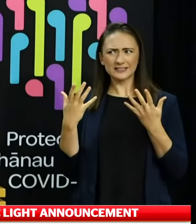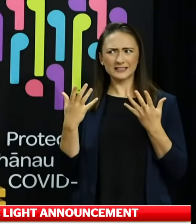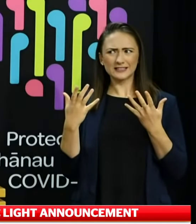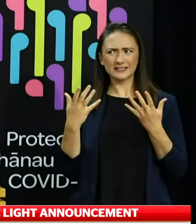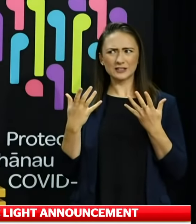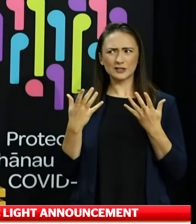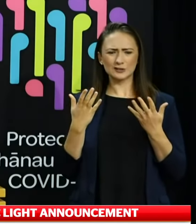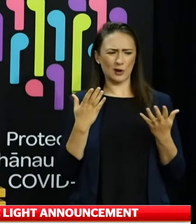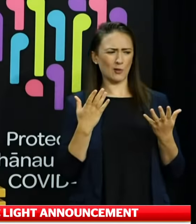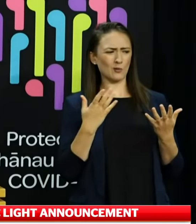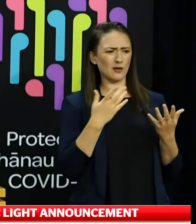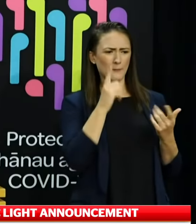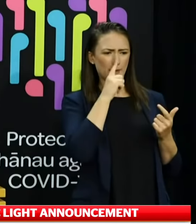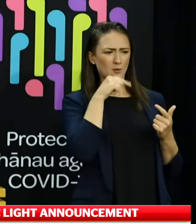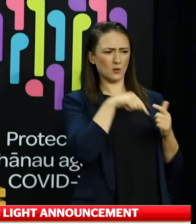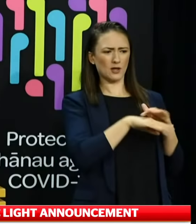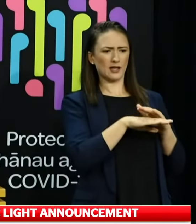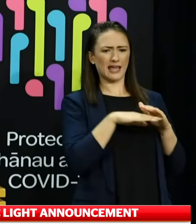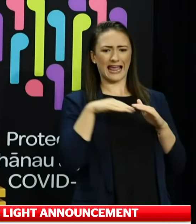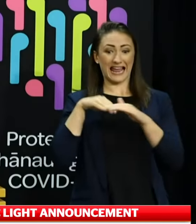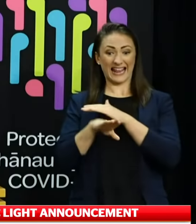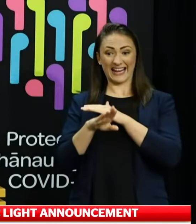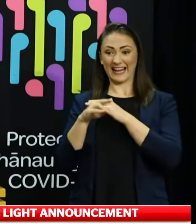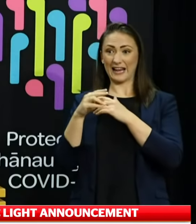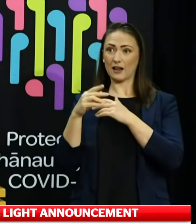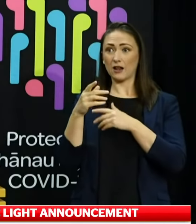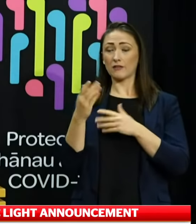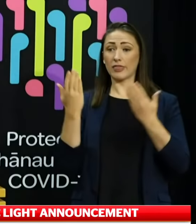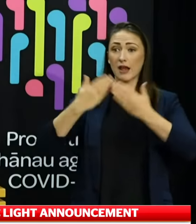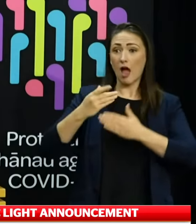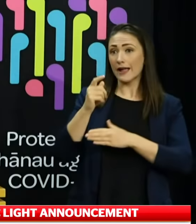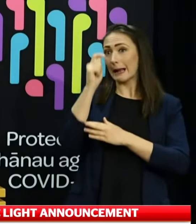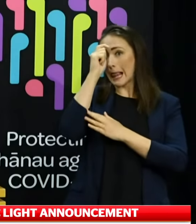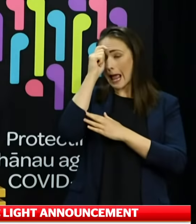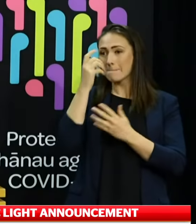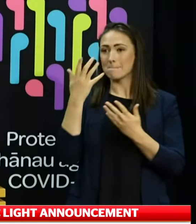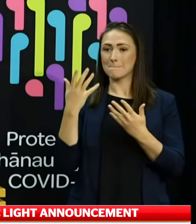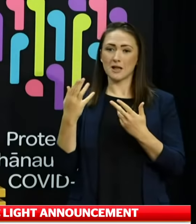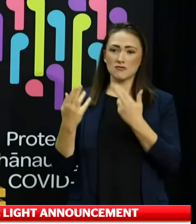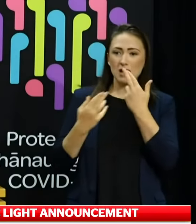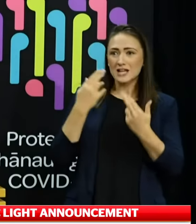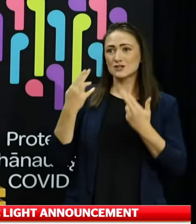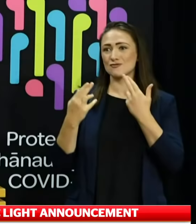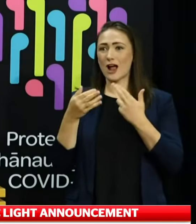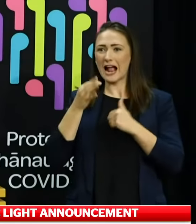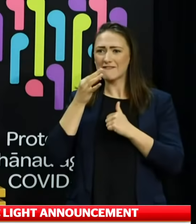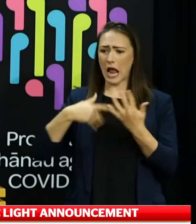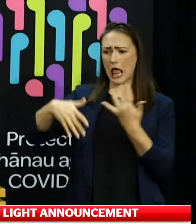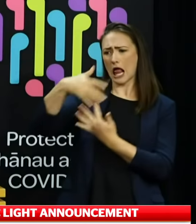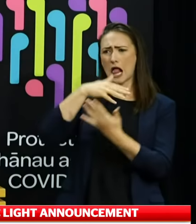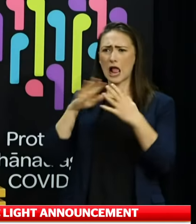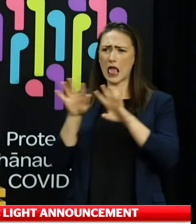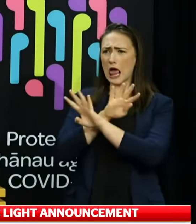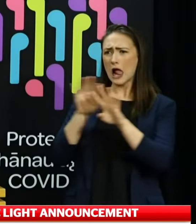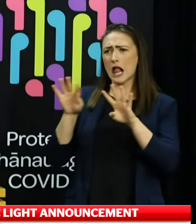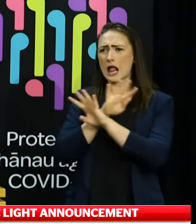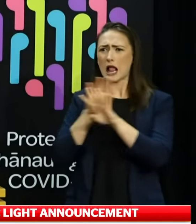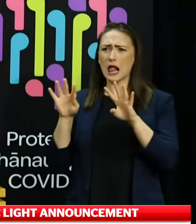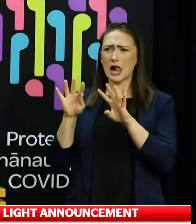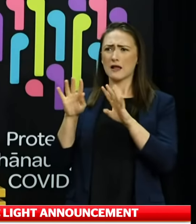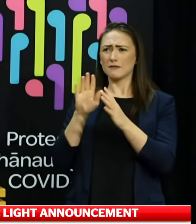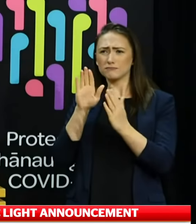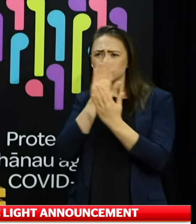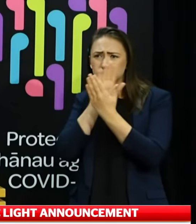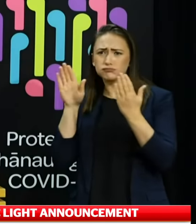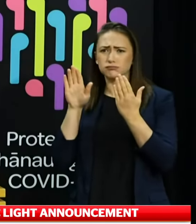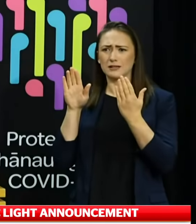now, so people can mix, they can sing, they can be as close as they like in a hospitality venue with no masks, but if they go to a supermarket